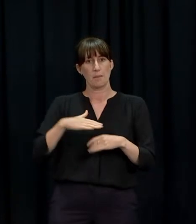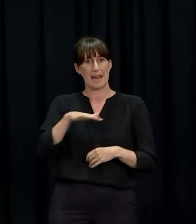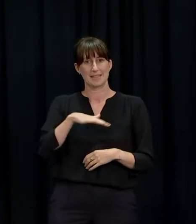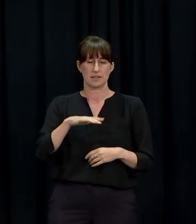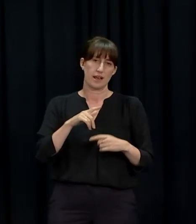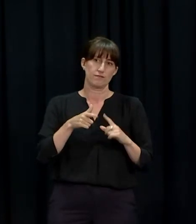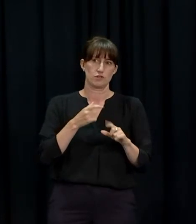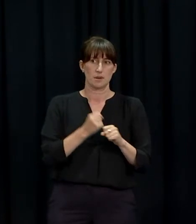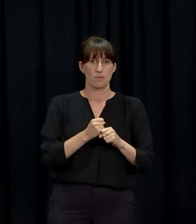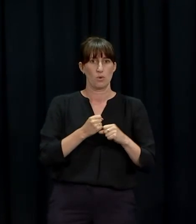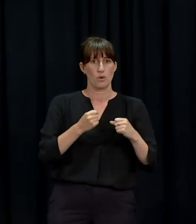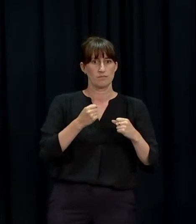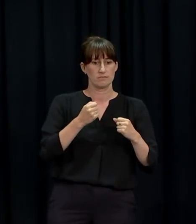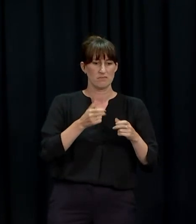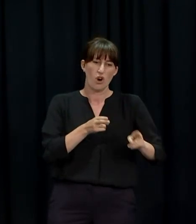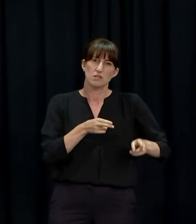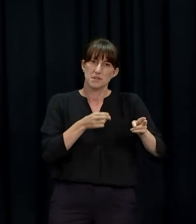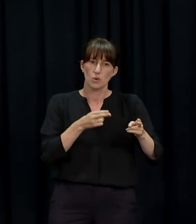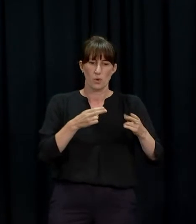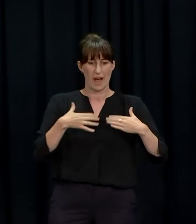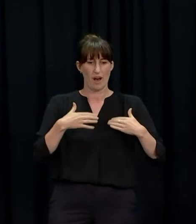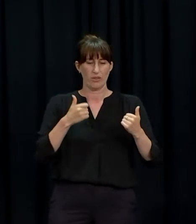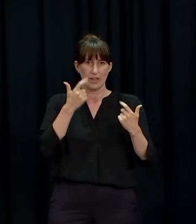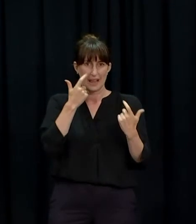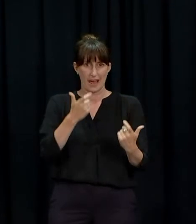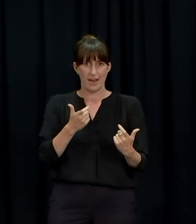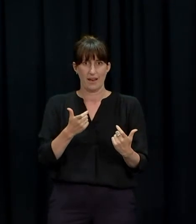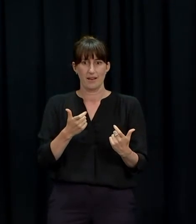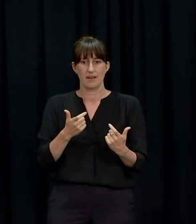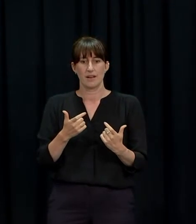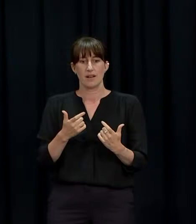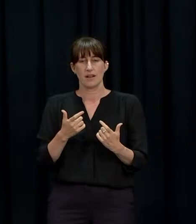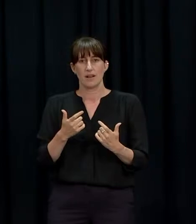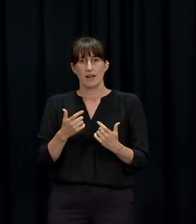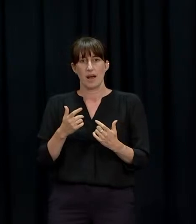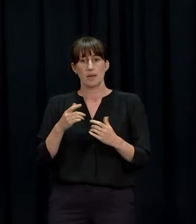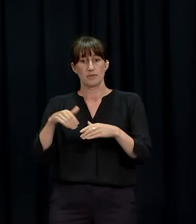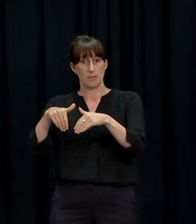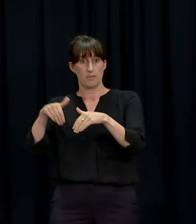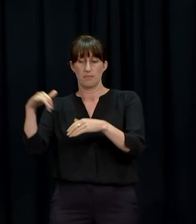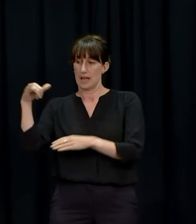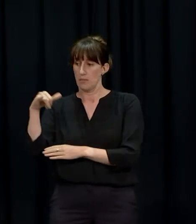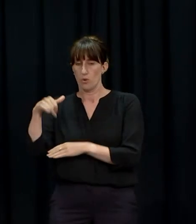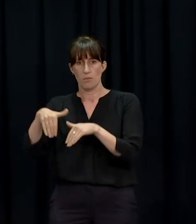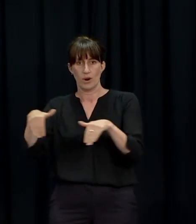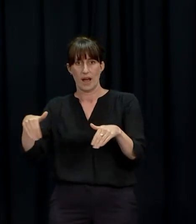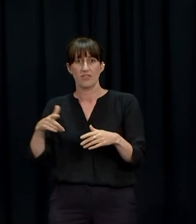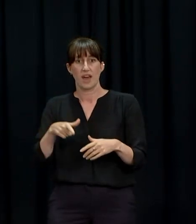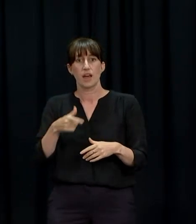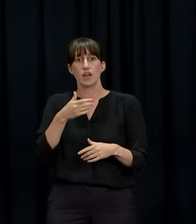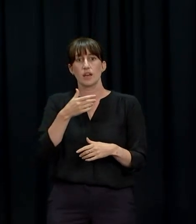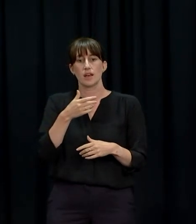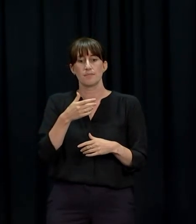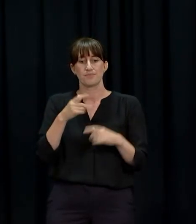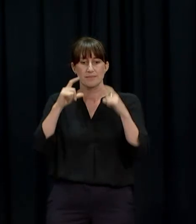border workforces, go through proper fit testing to make sure they are being used properly. As I